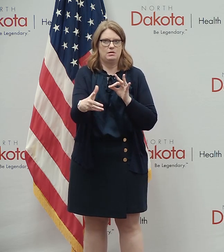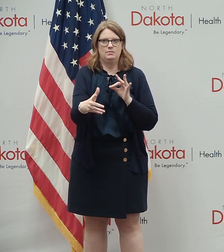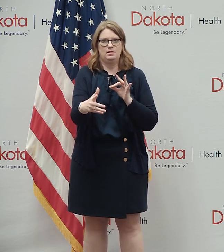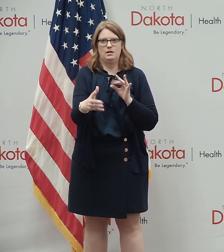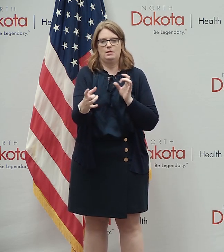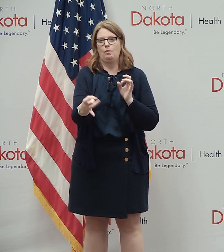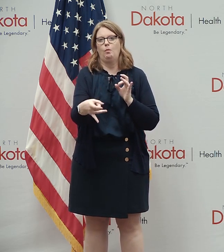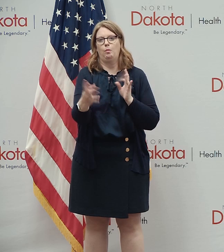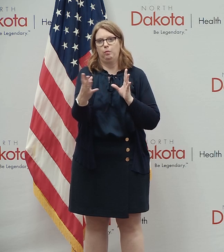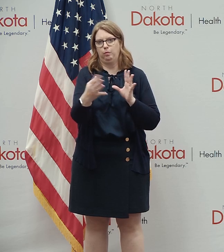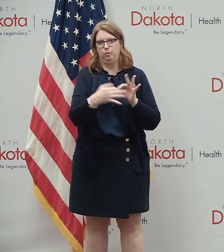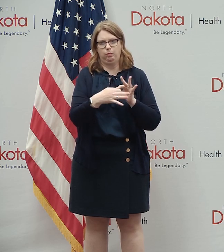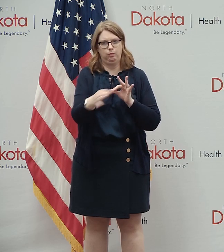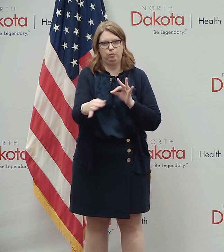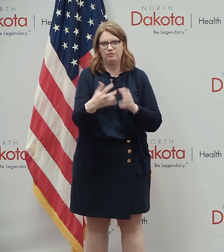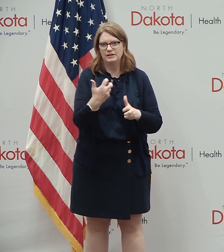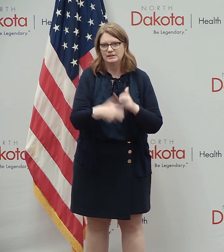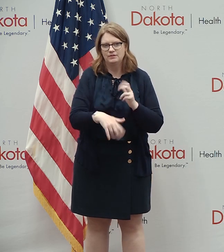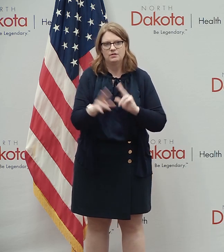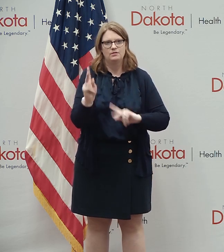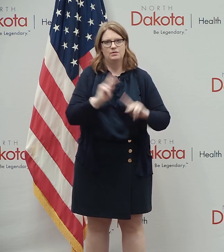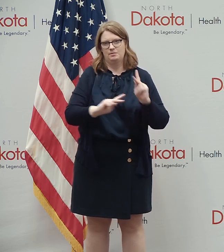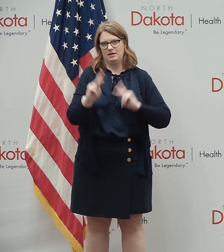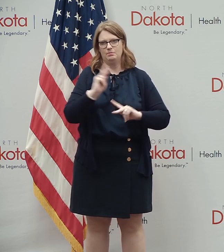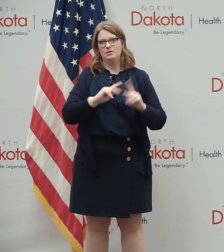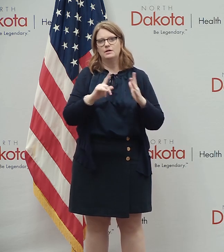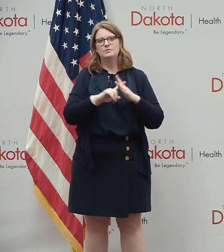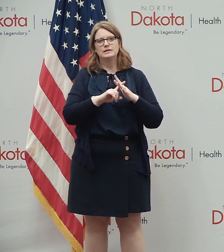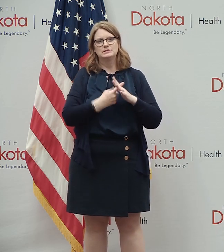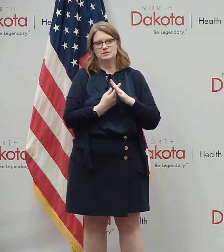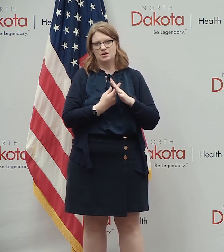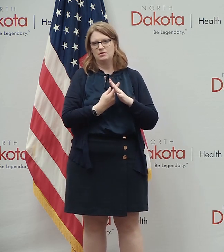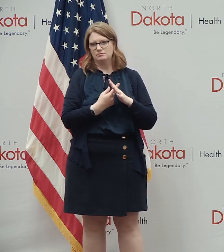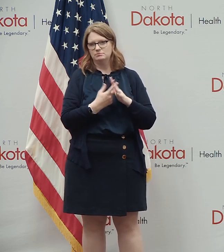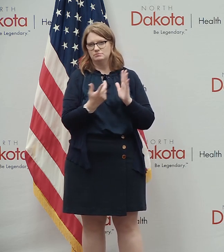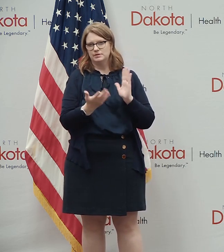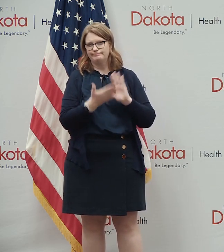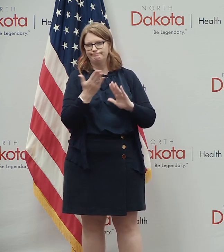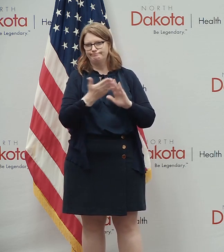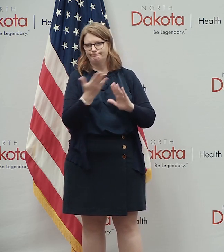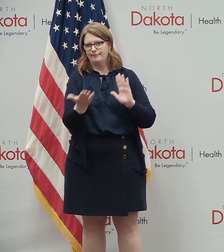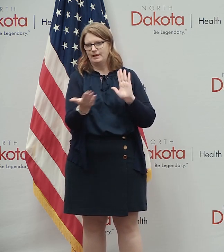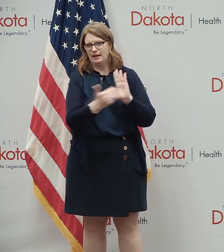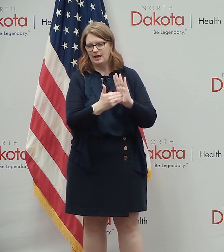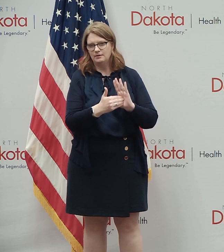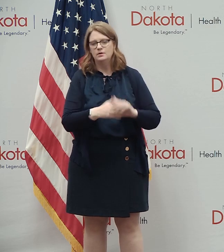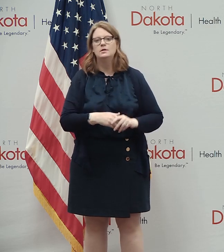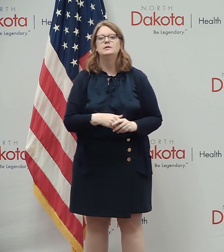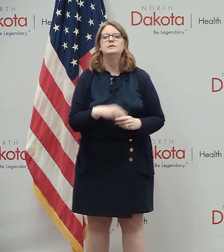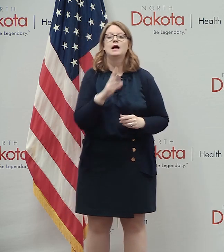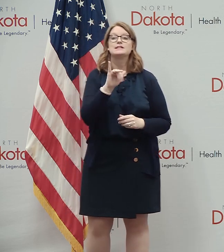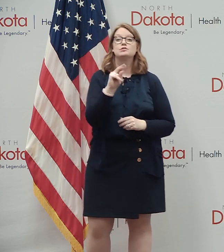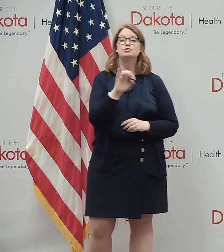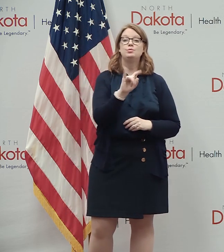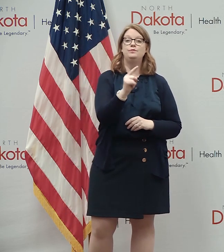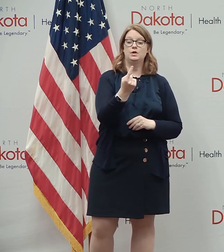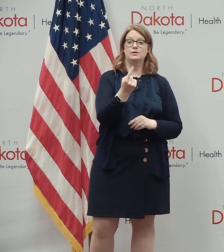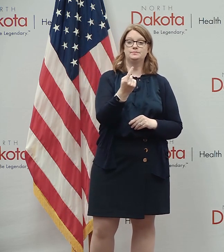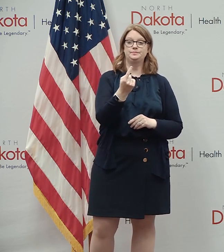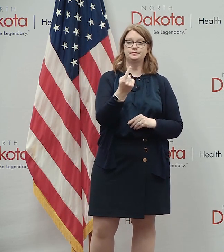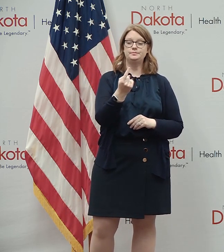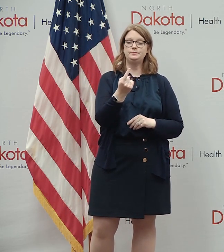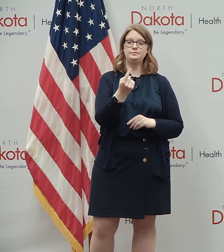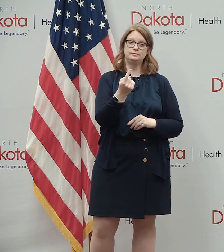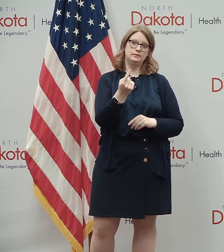extremely difficult for folks, and that we can begin to resume our normal operations. As of June 1st,